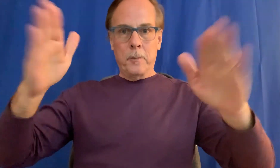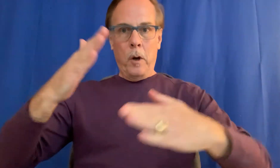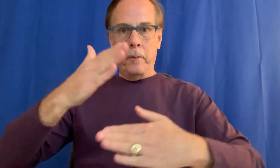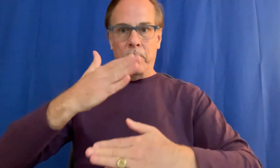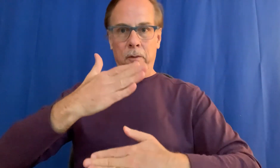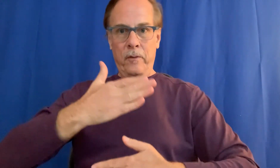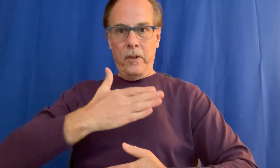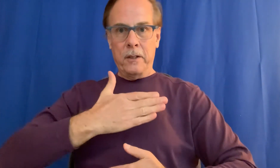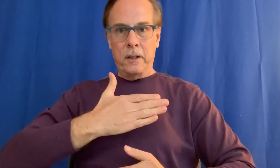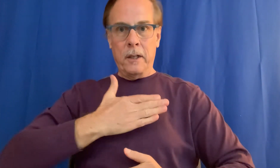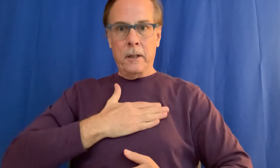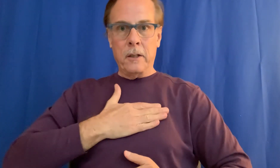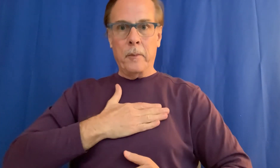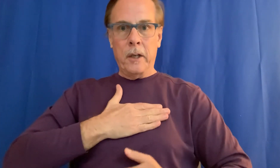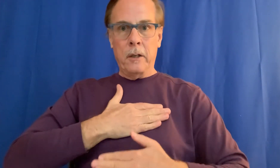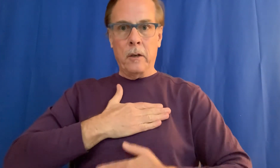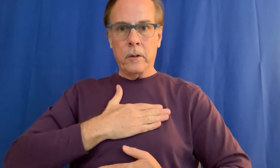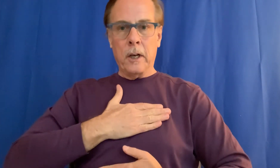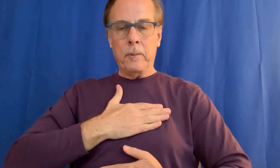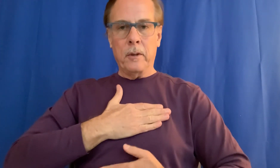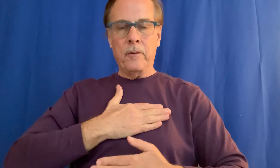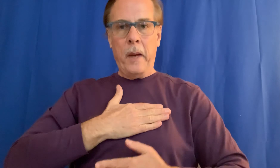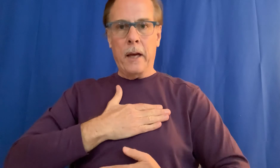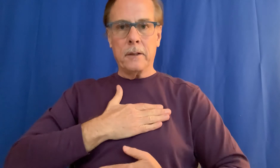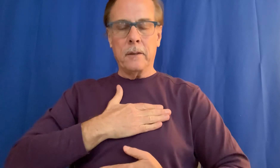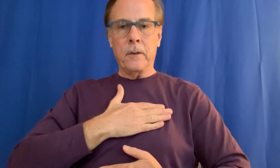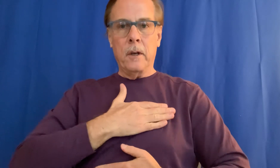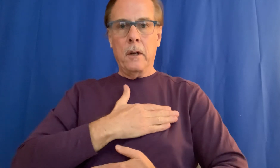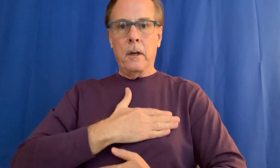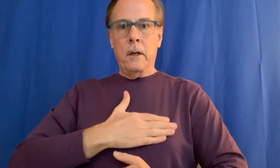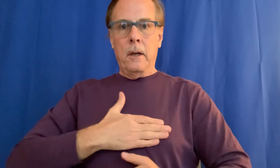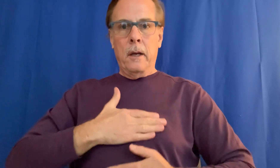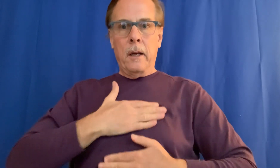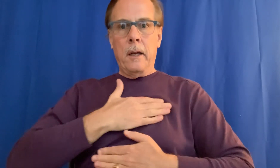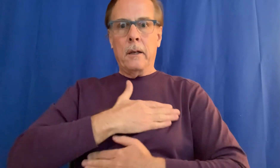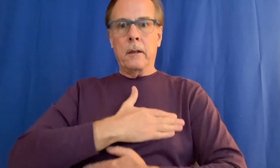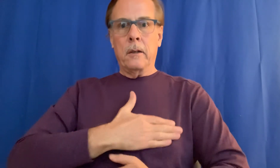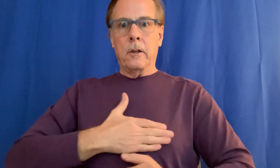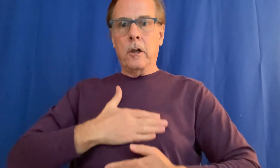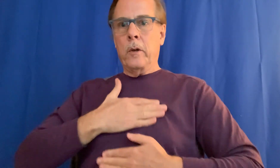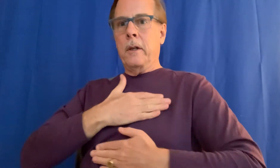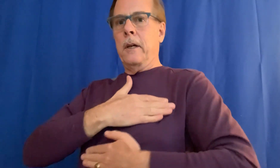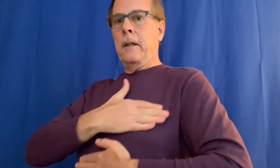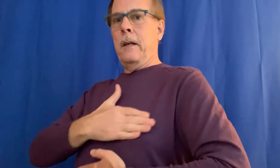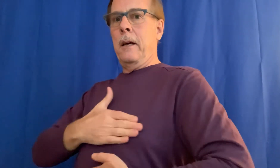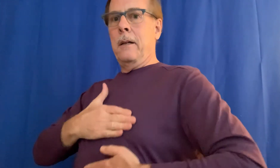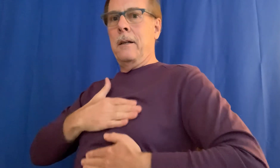palm facing in, dominant over top of passive, and going like that.